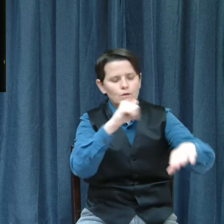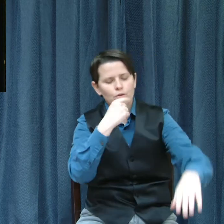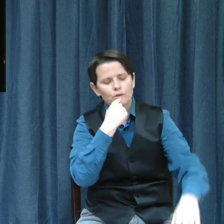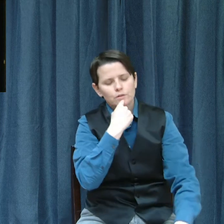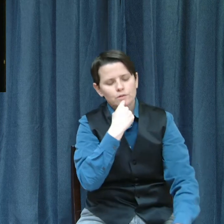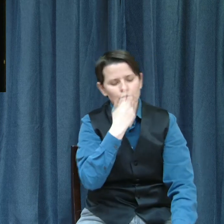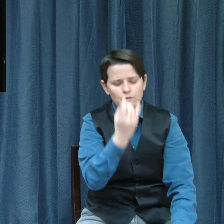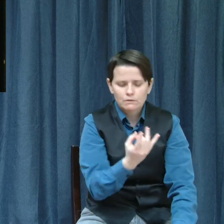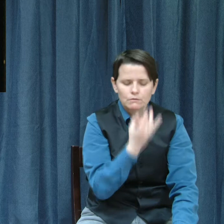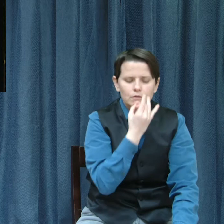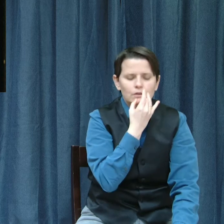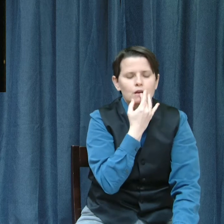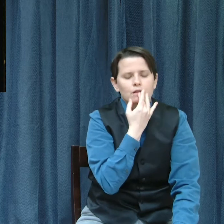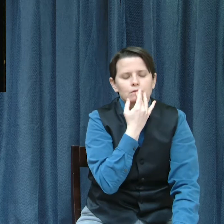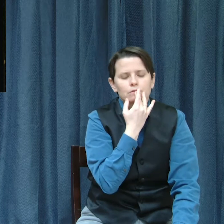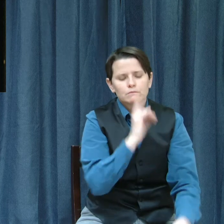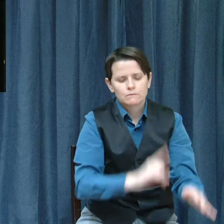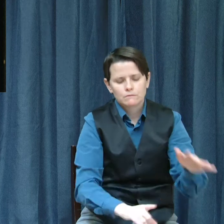And light there was.